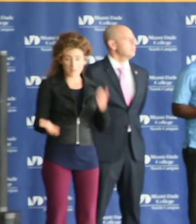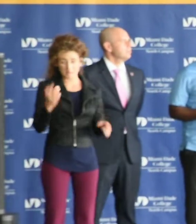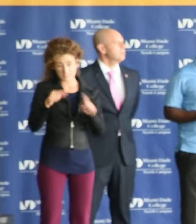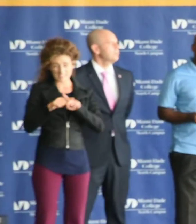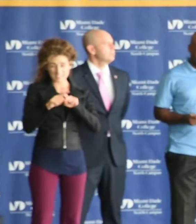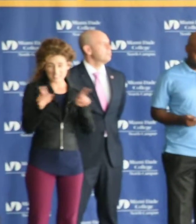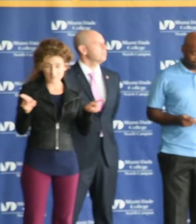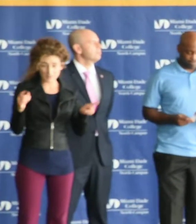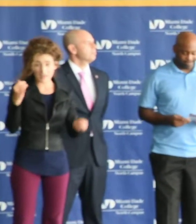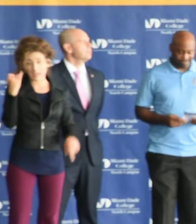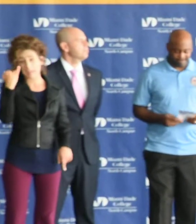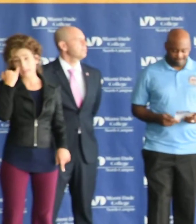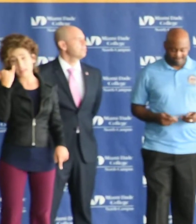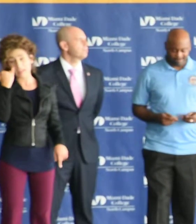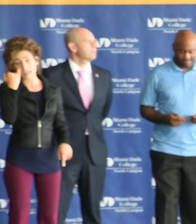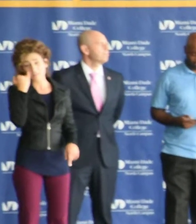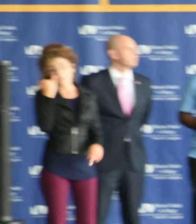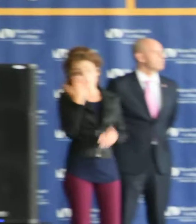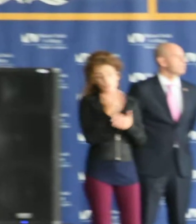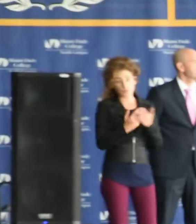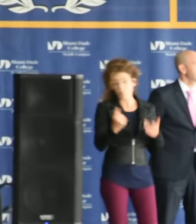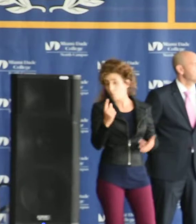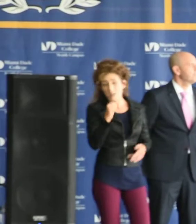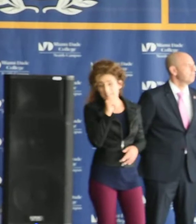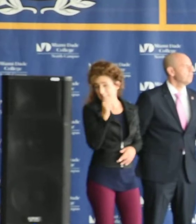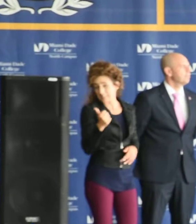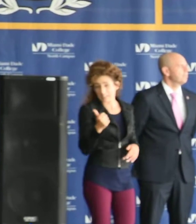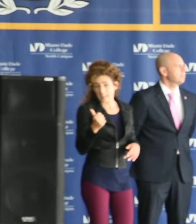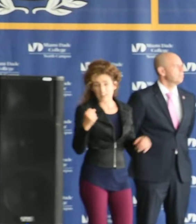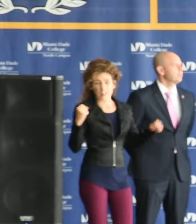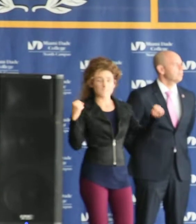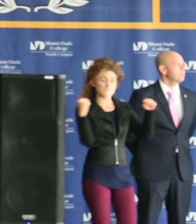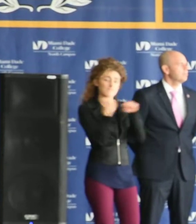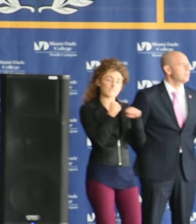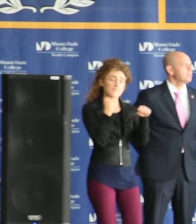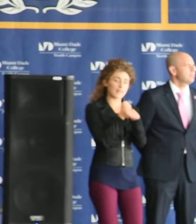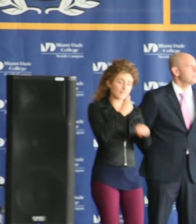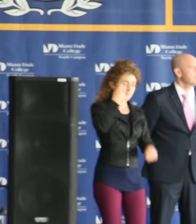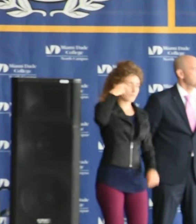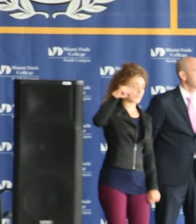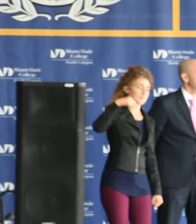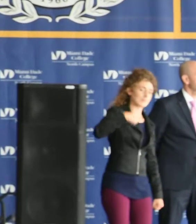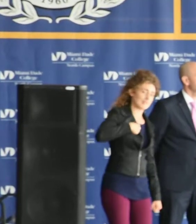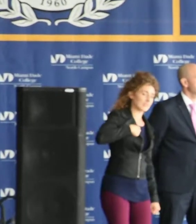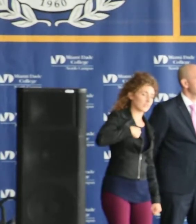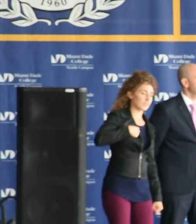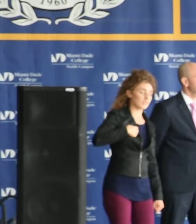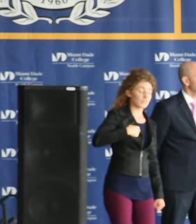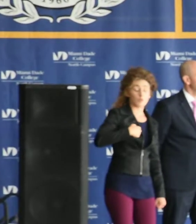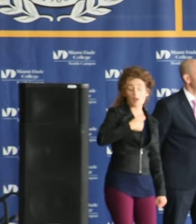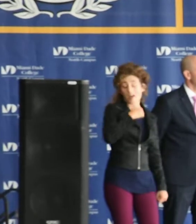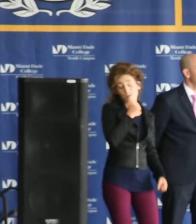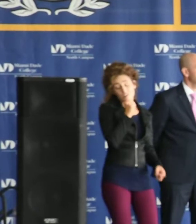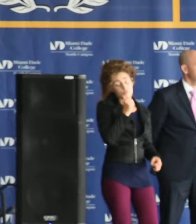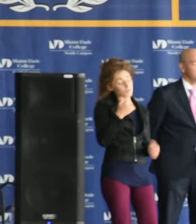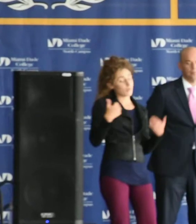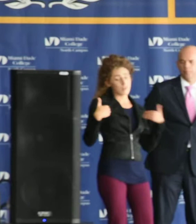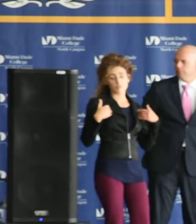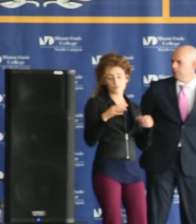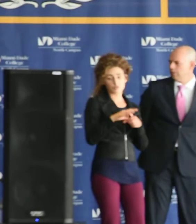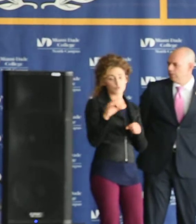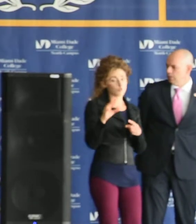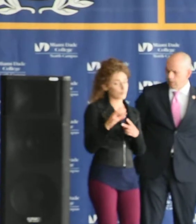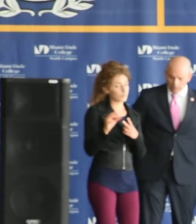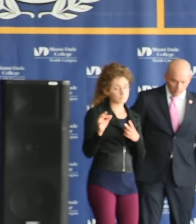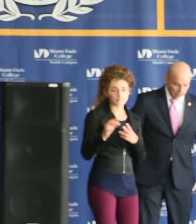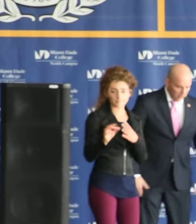different if someone didn't fight for me. So I don't have a choice. I